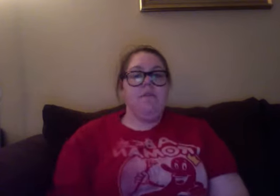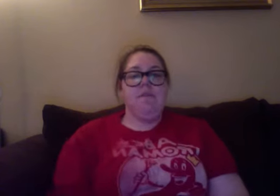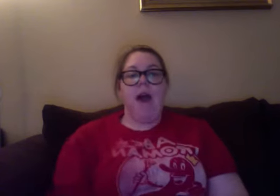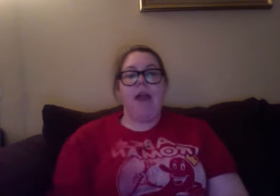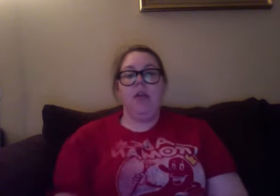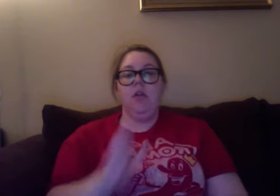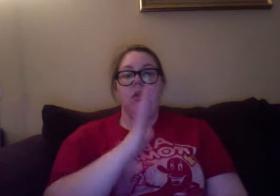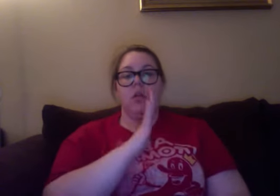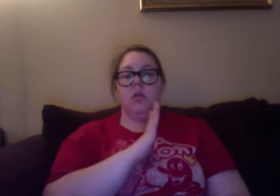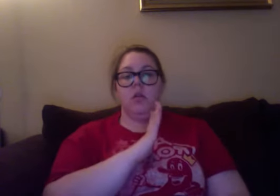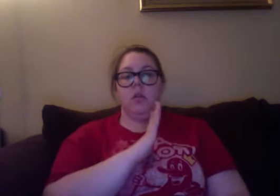fine,